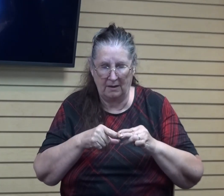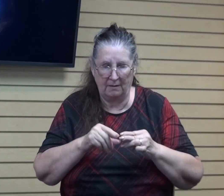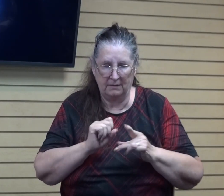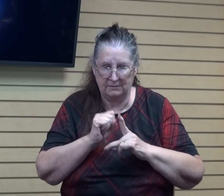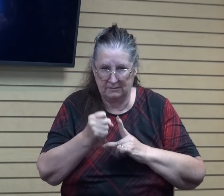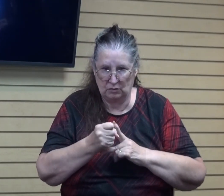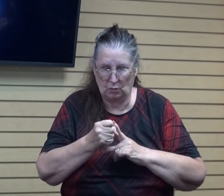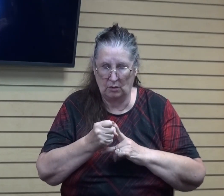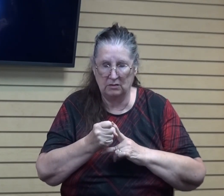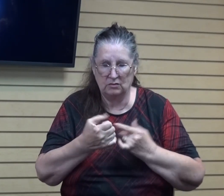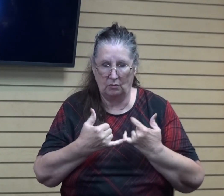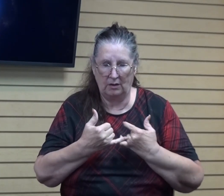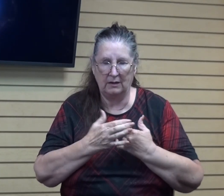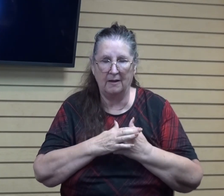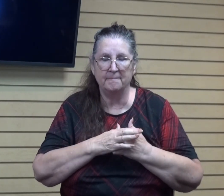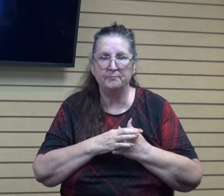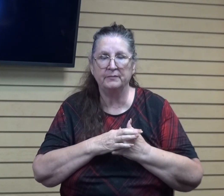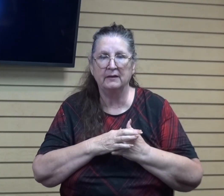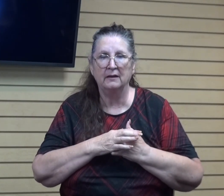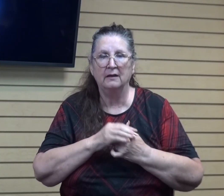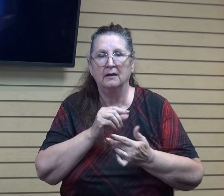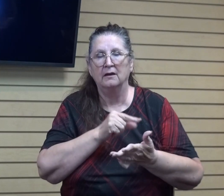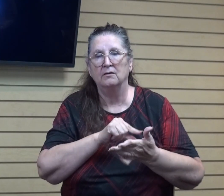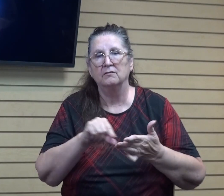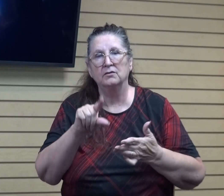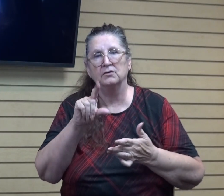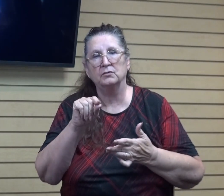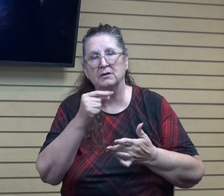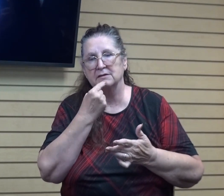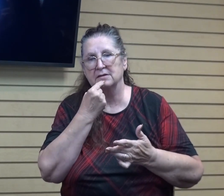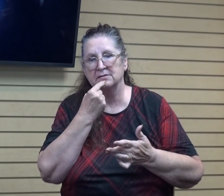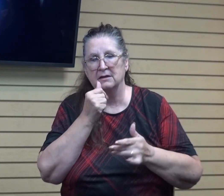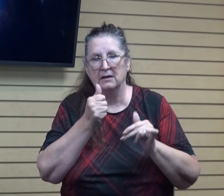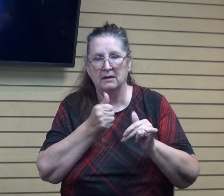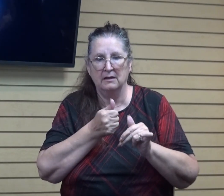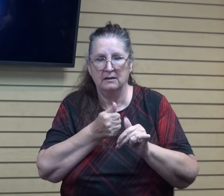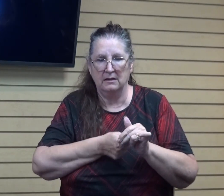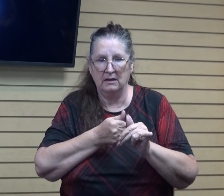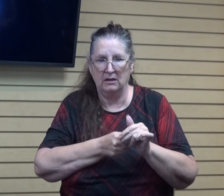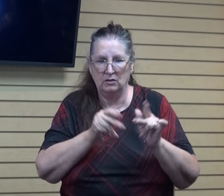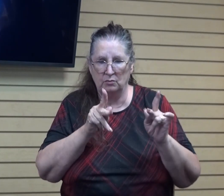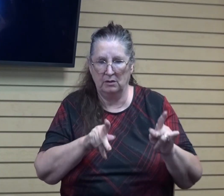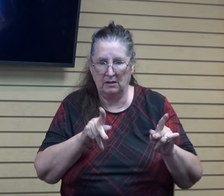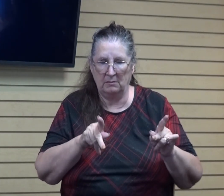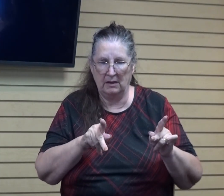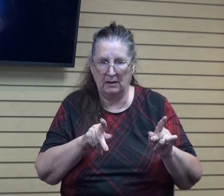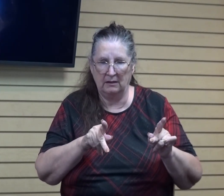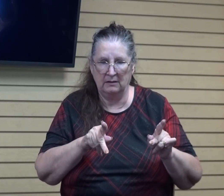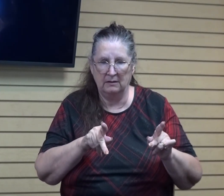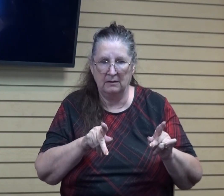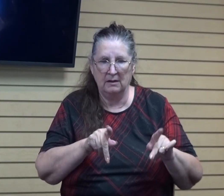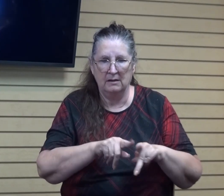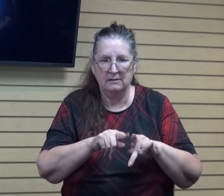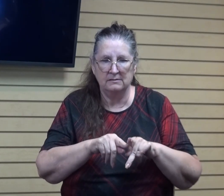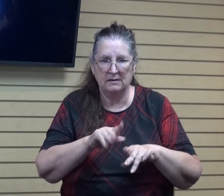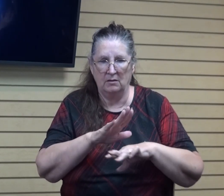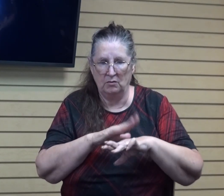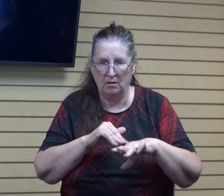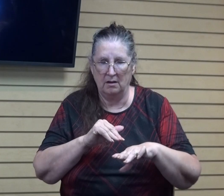situation, it says in verse 20, let each one remain in the same calling in which he was called. We are told